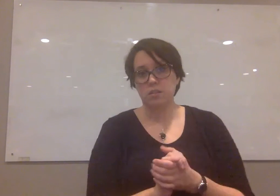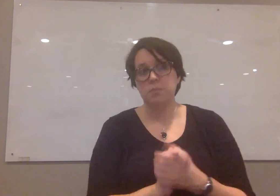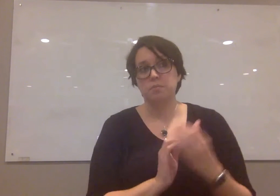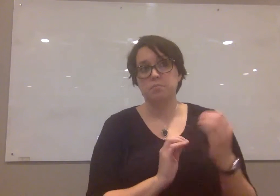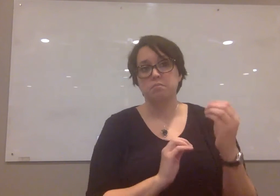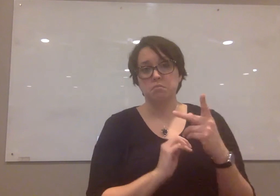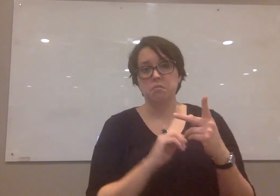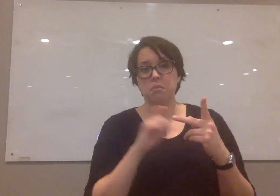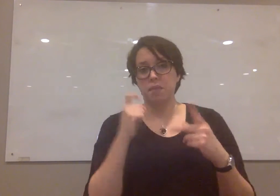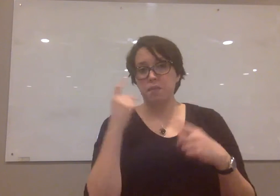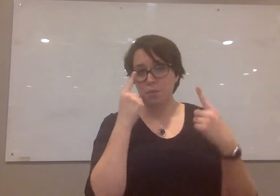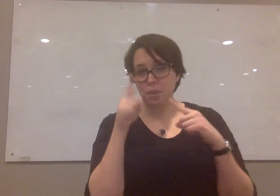that.